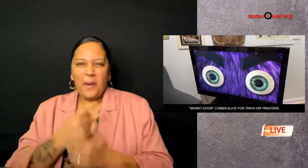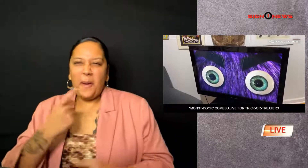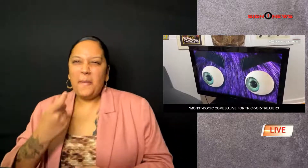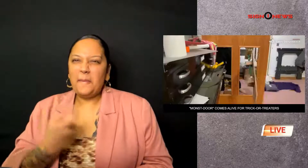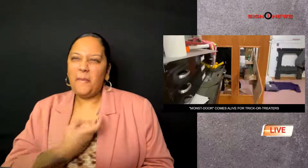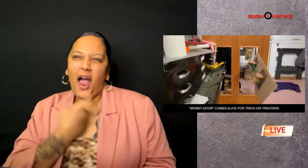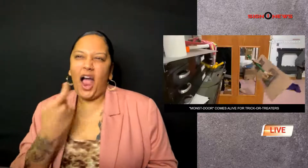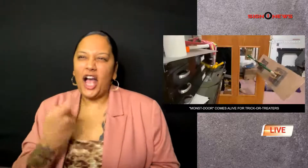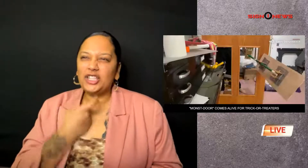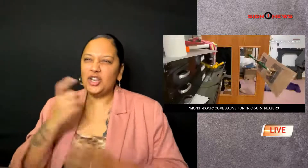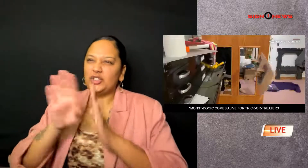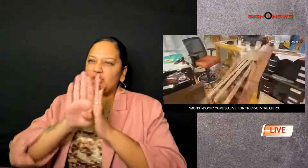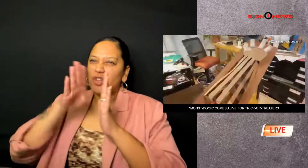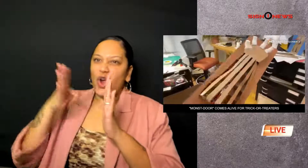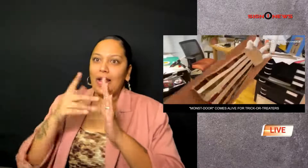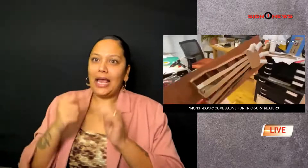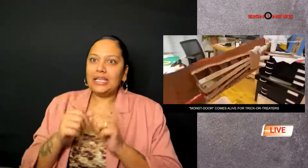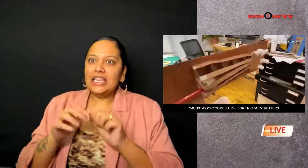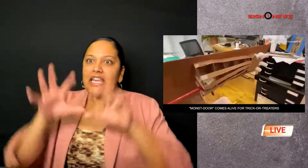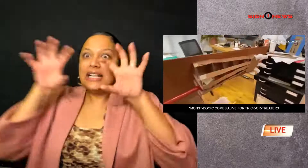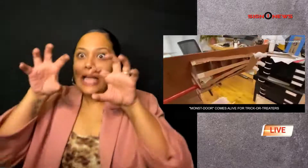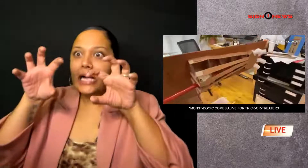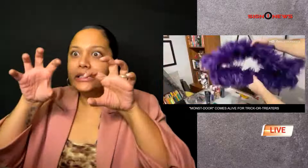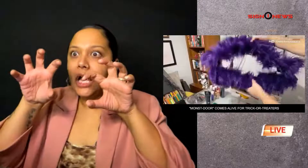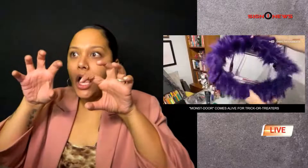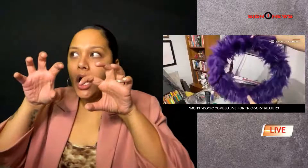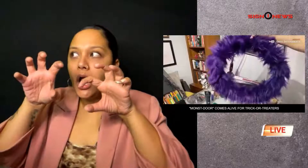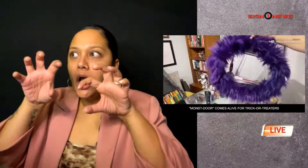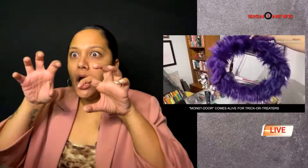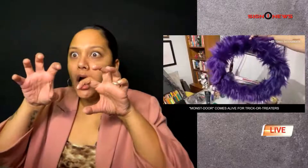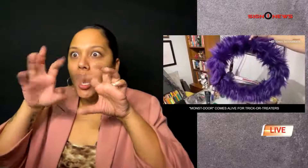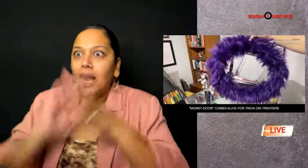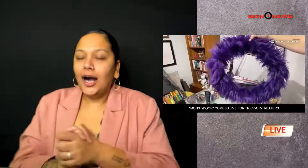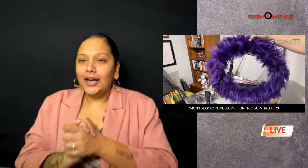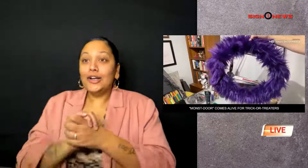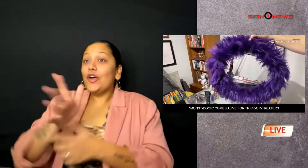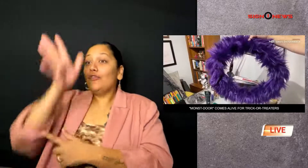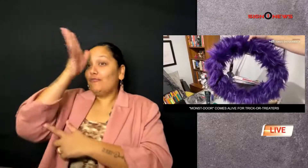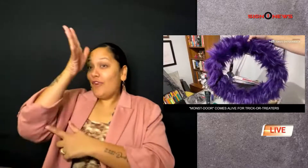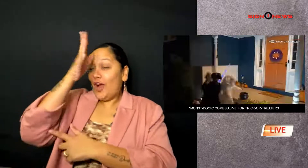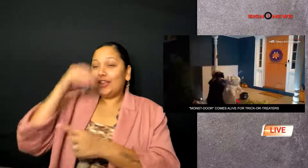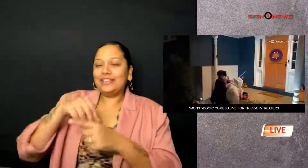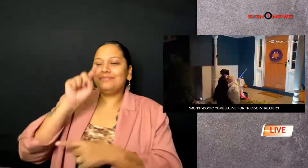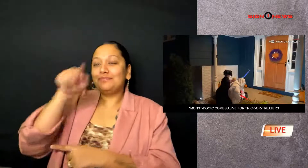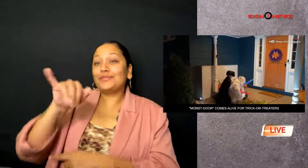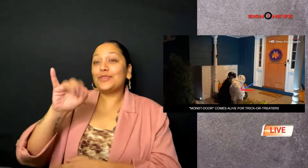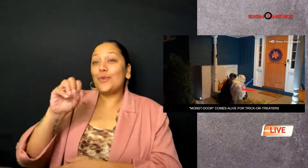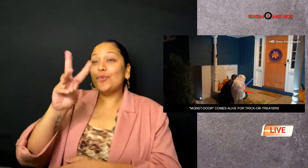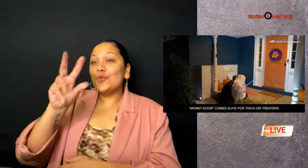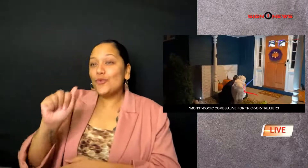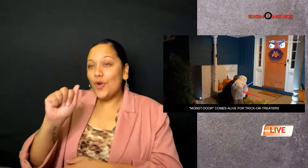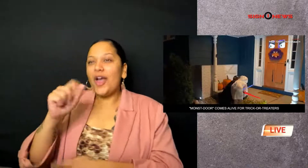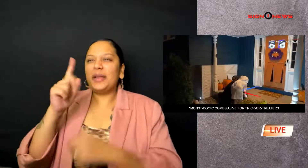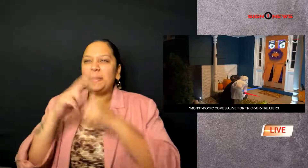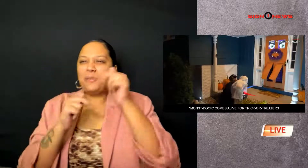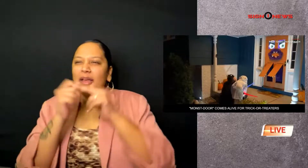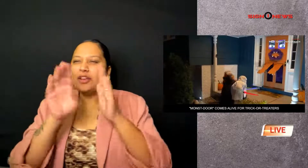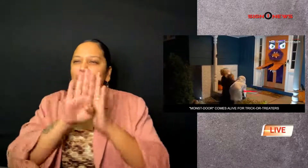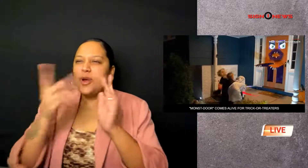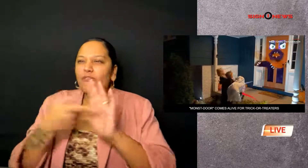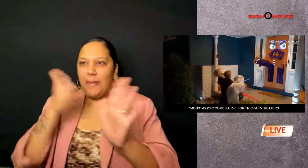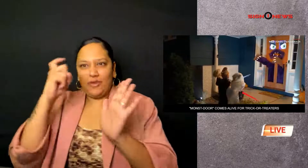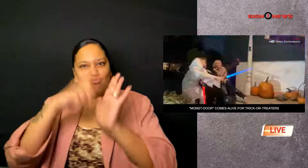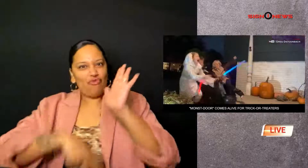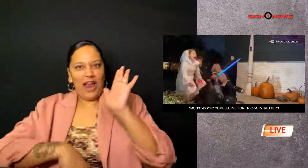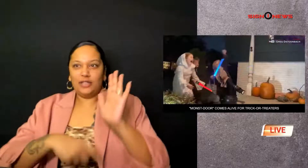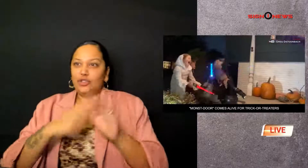It's called the Monst door, and it attacks. A father in Iowa